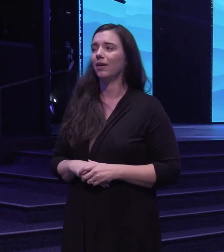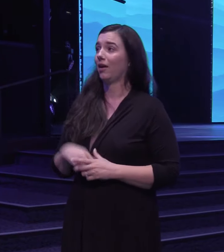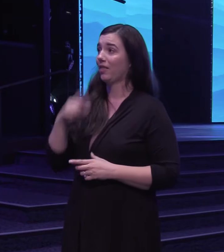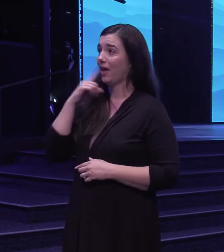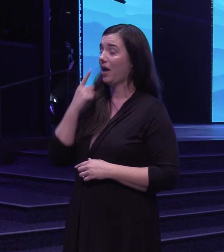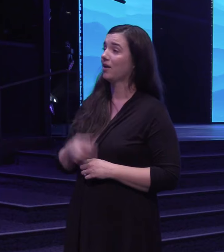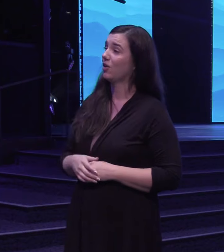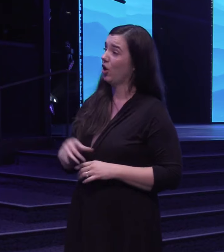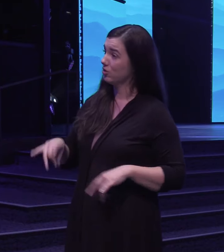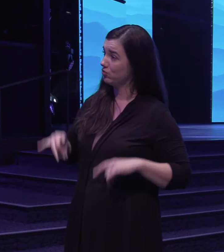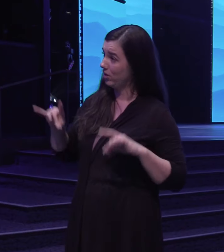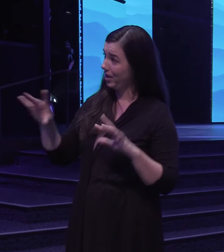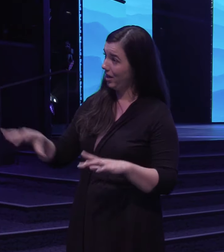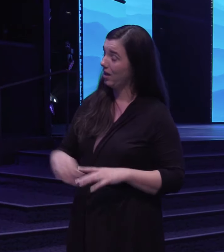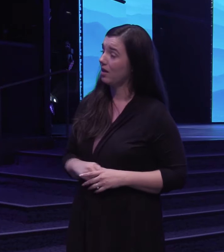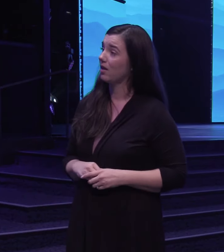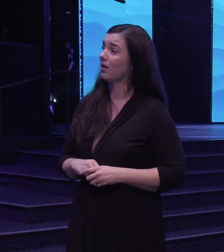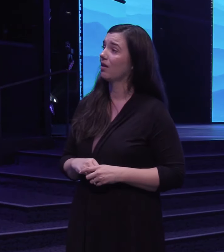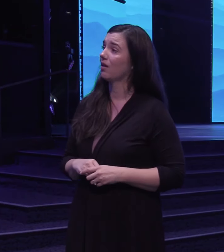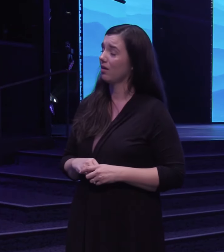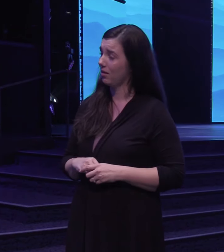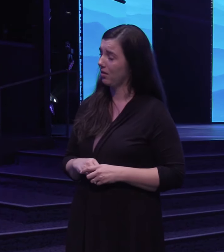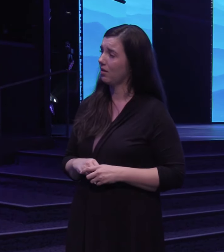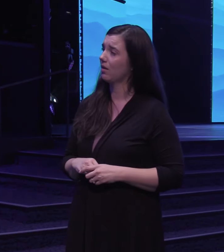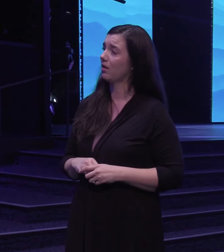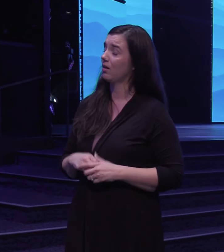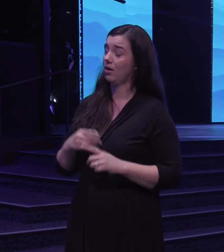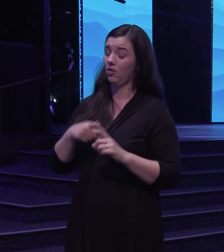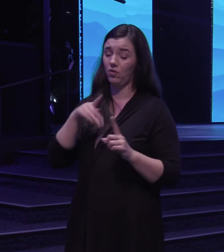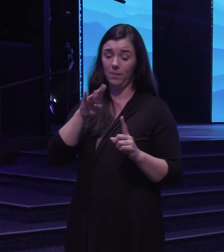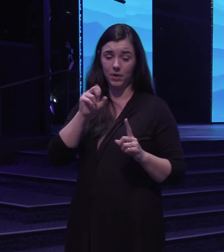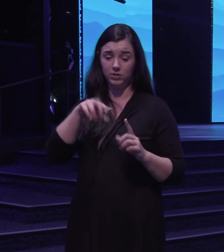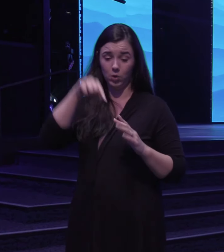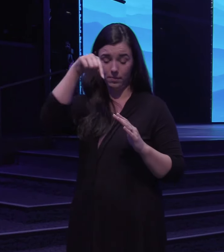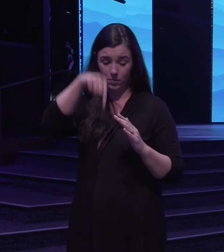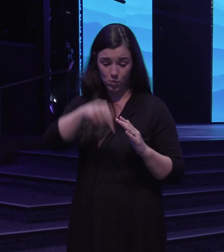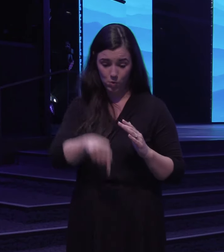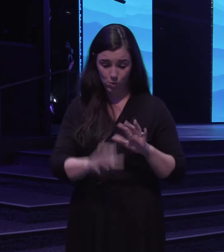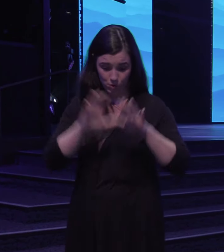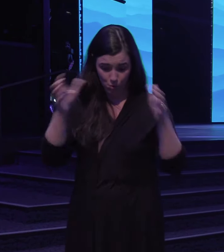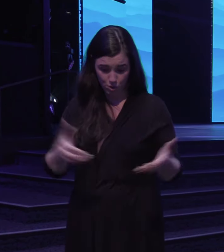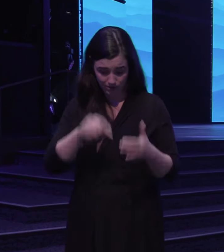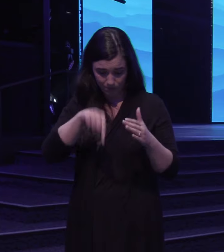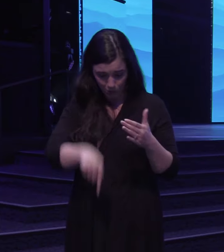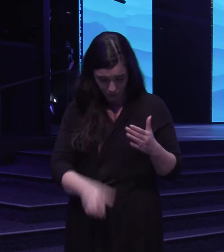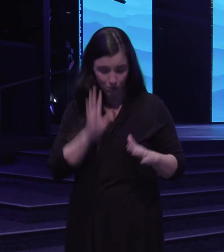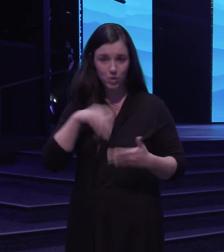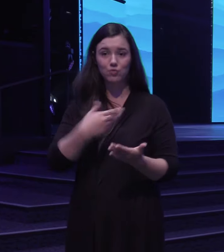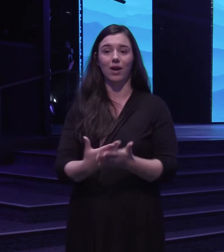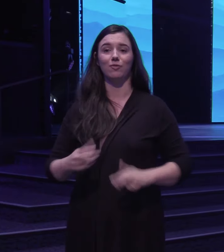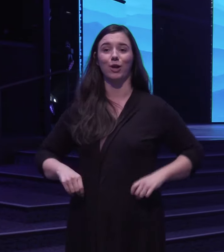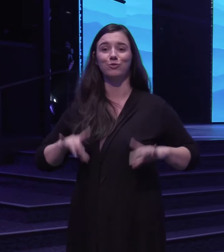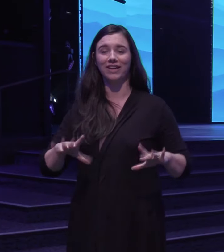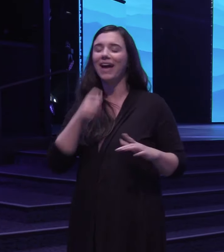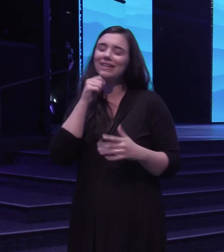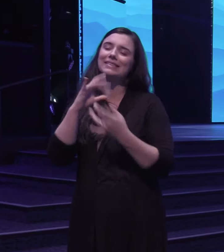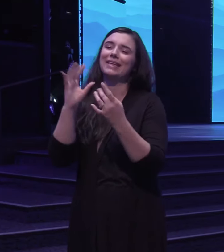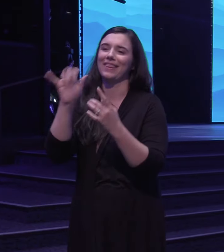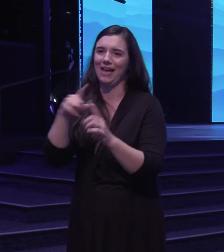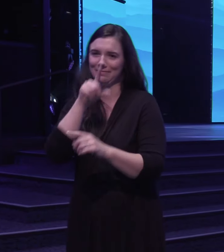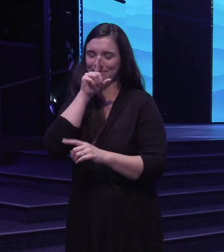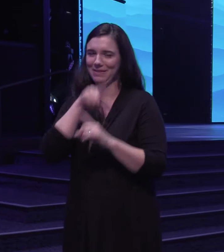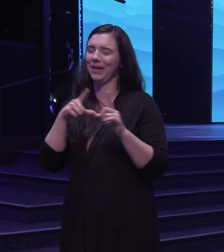said, Australia? I mean, you drill a hole from Baltimore, you come out in Australia. I didn't say that out loud, but that's what I was